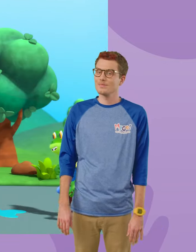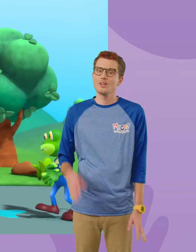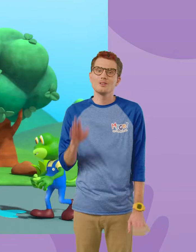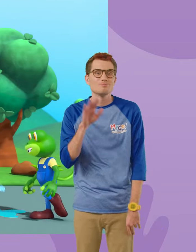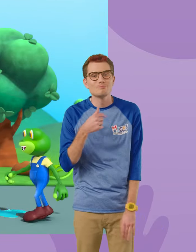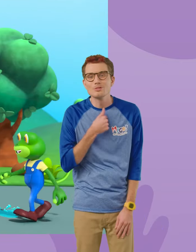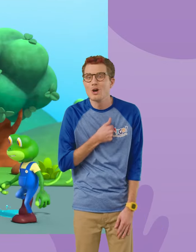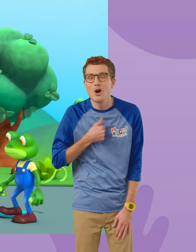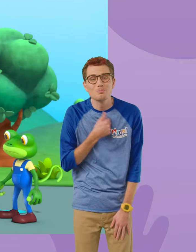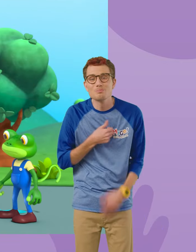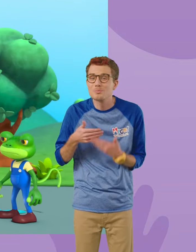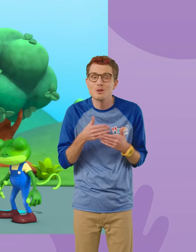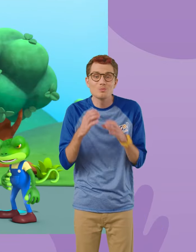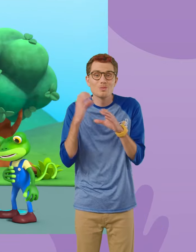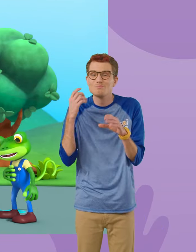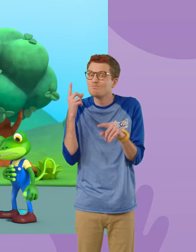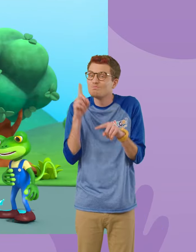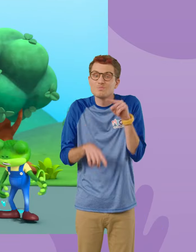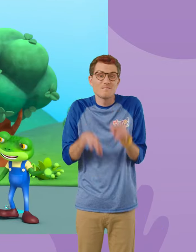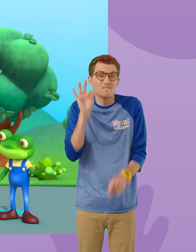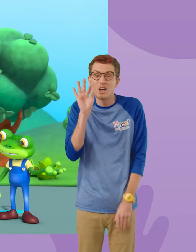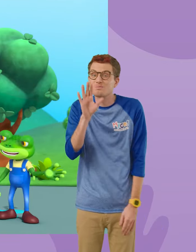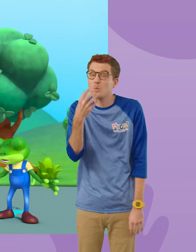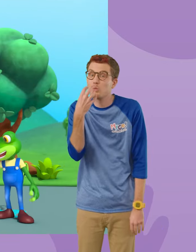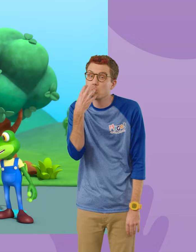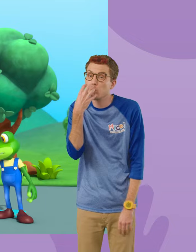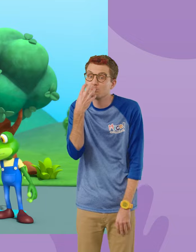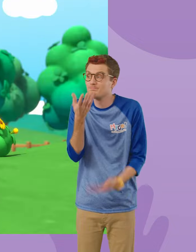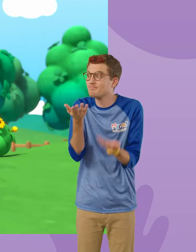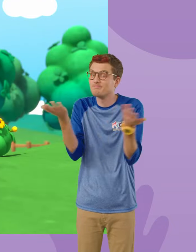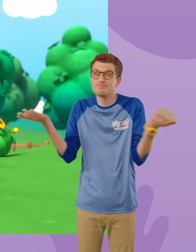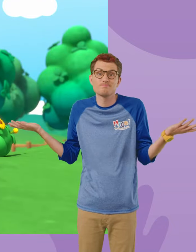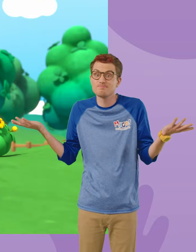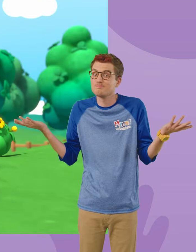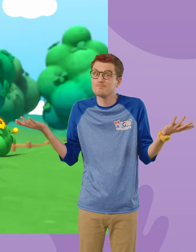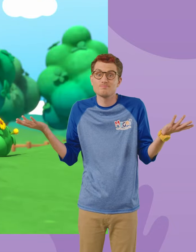I'm sorry, Baby Truck. I can't find your dummy anywhere.